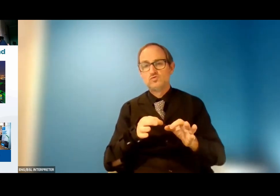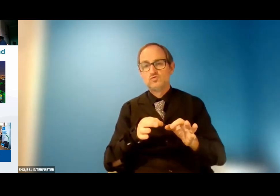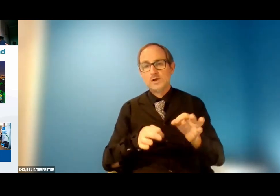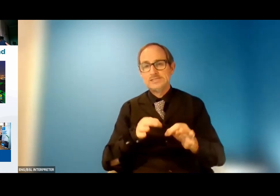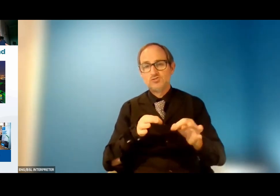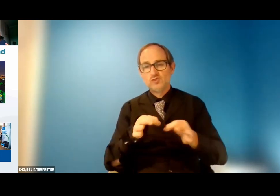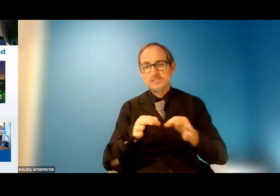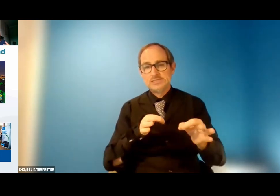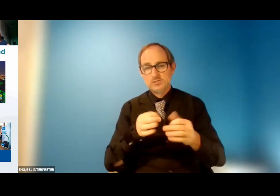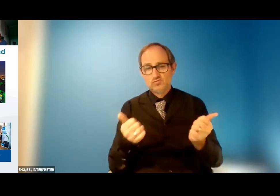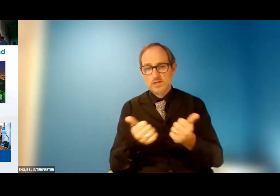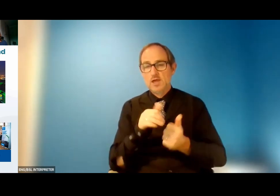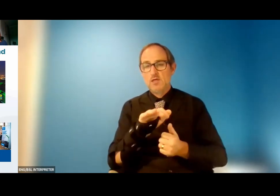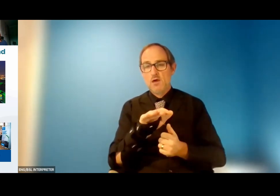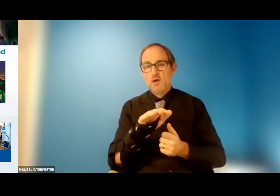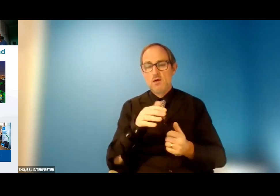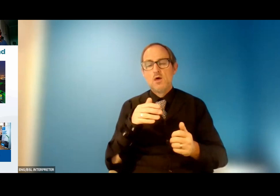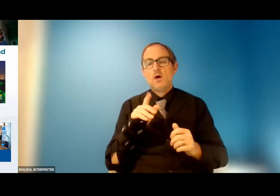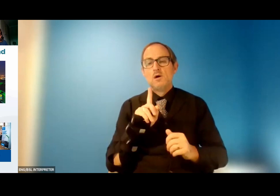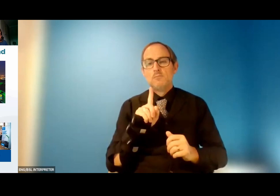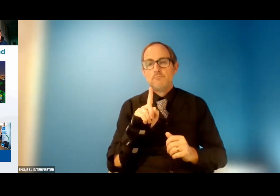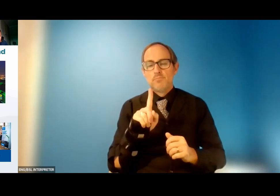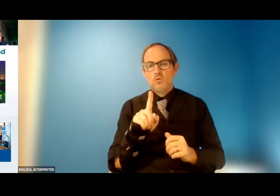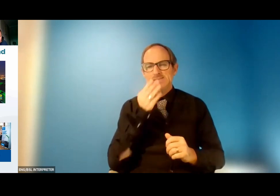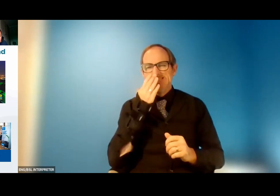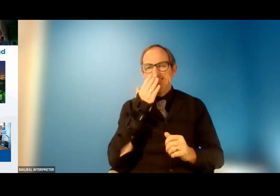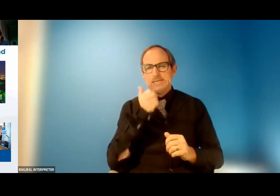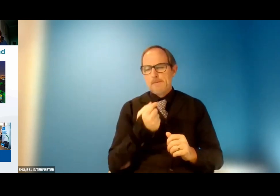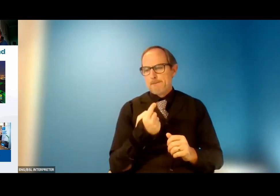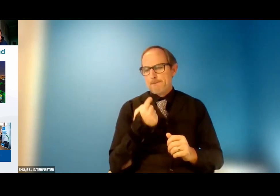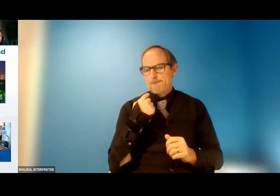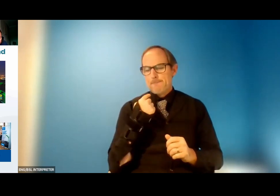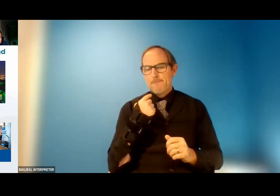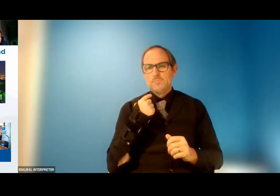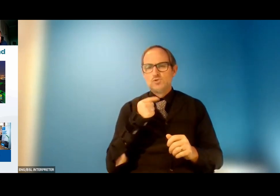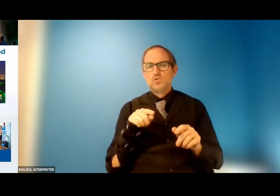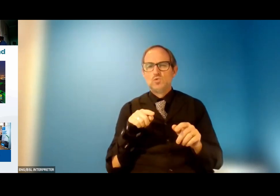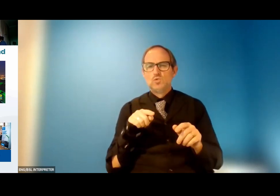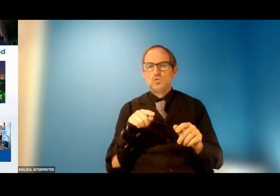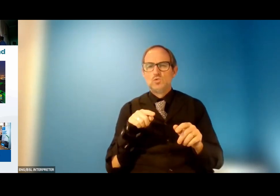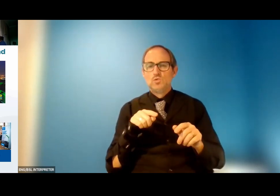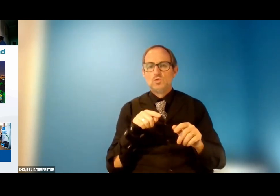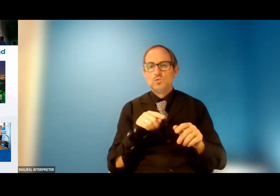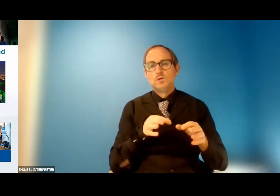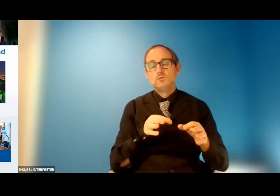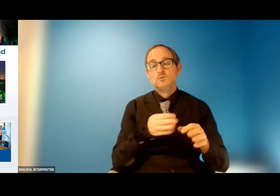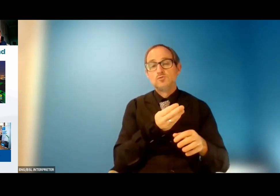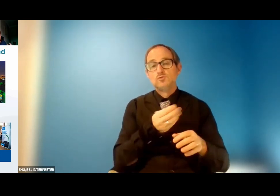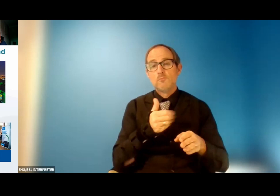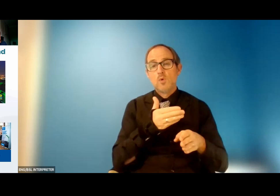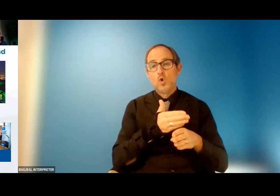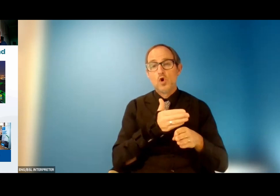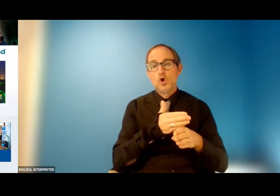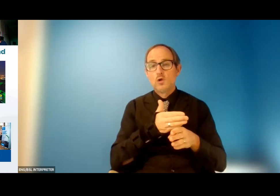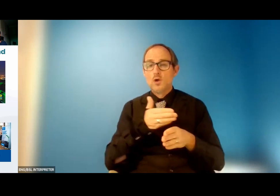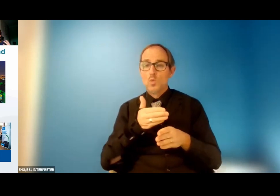But there was often a lack of alignment or crossover between some of this kind of work that